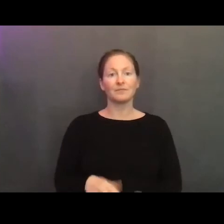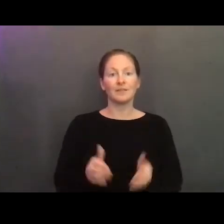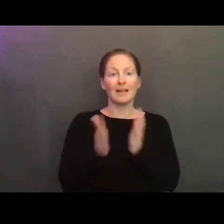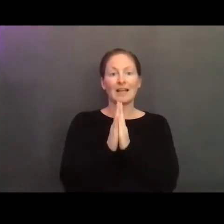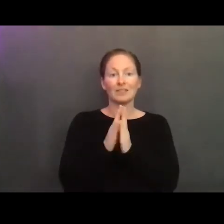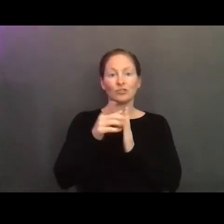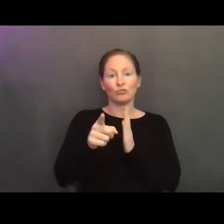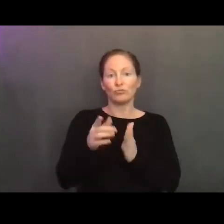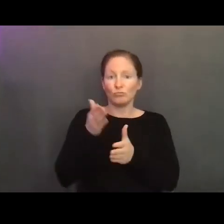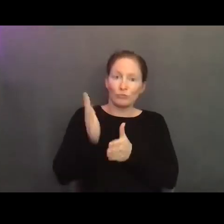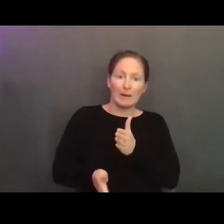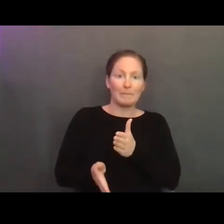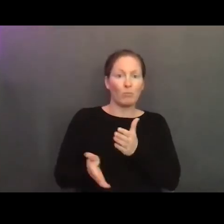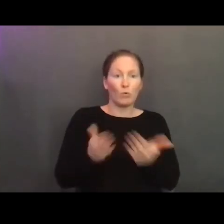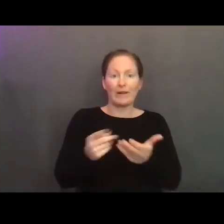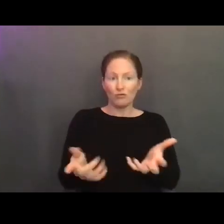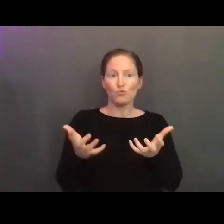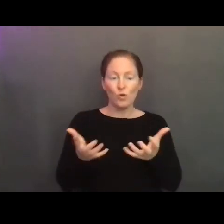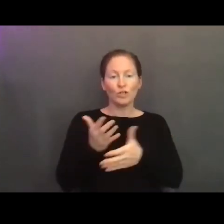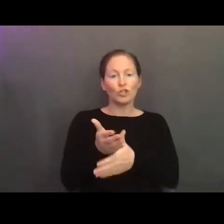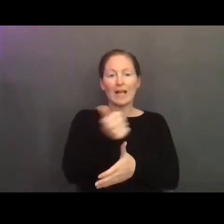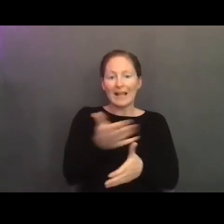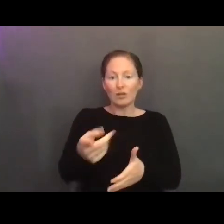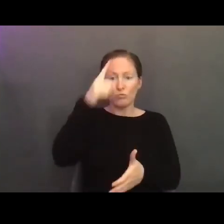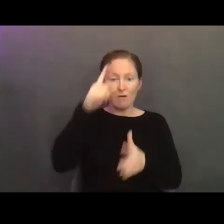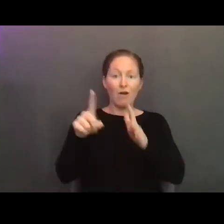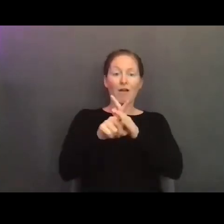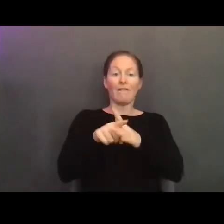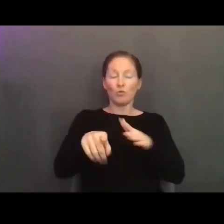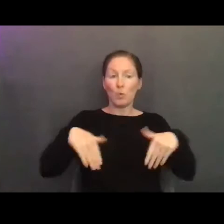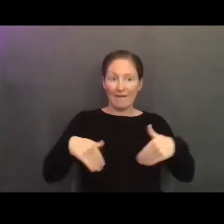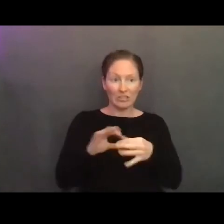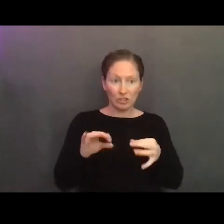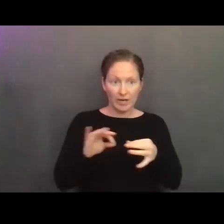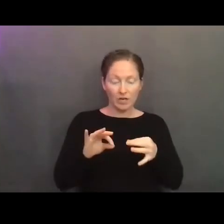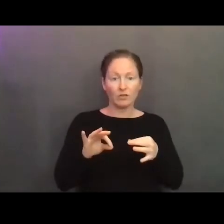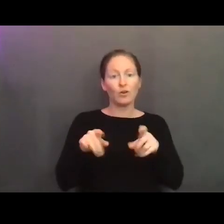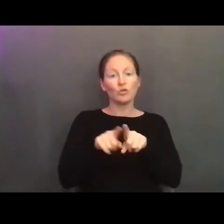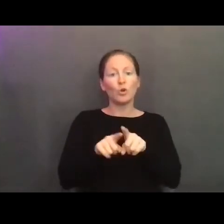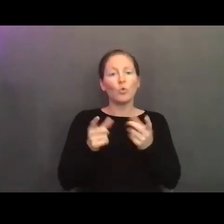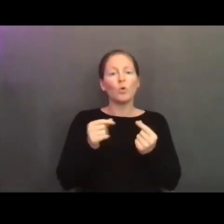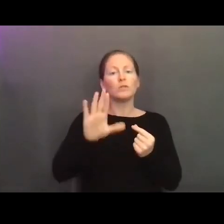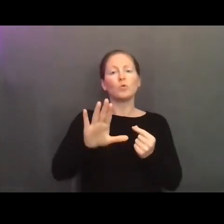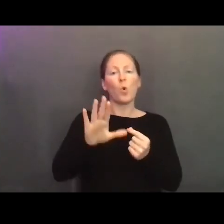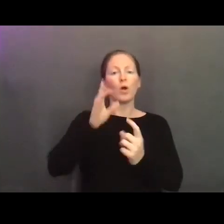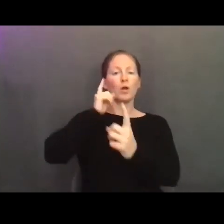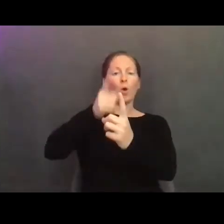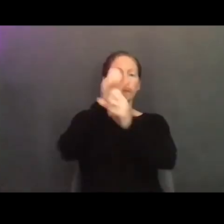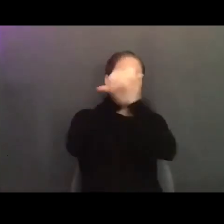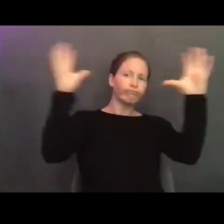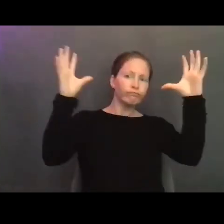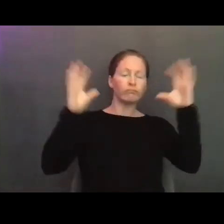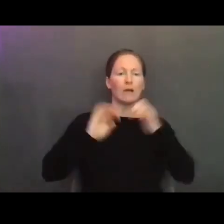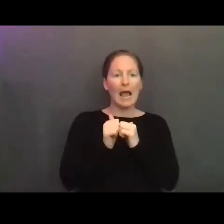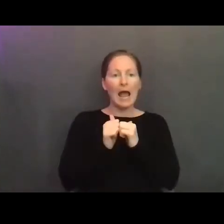you would like, to share anything you thought about tonight that you didn't have a chance to share, but also your vision of how the Lieutenant Governorship